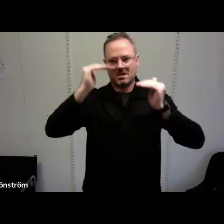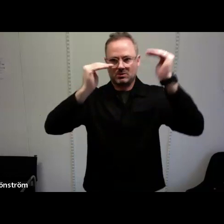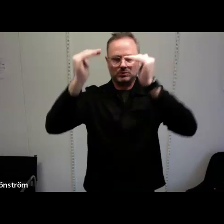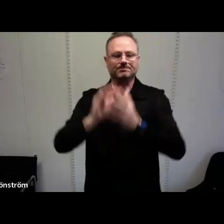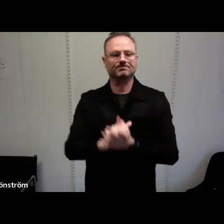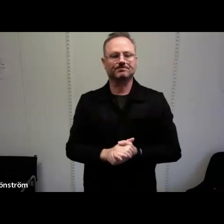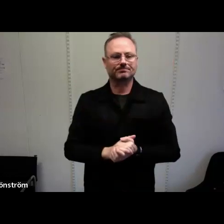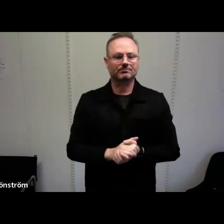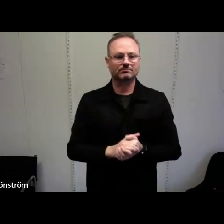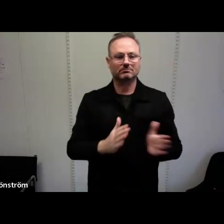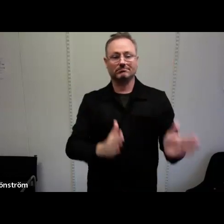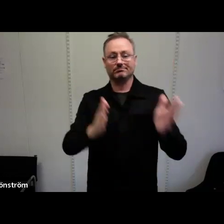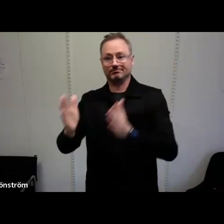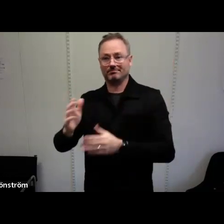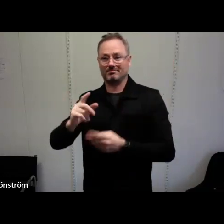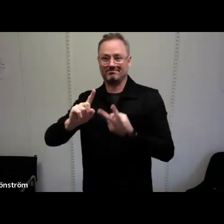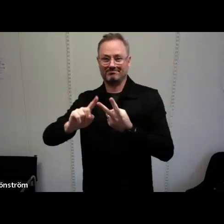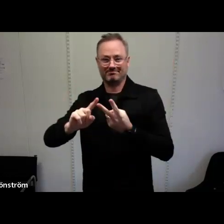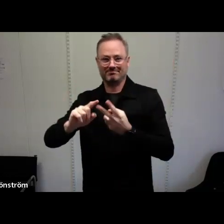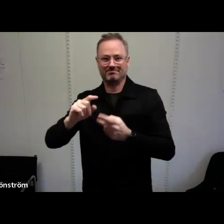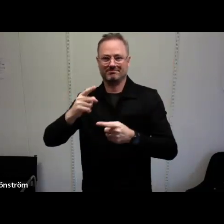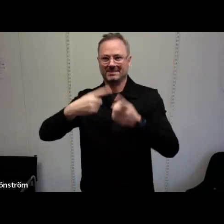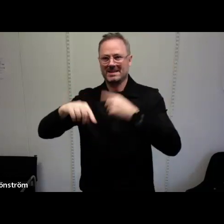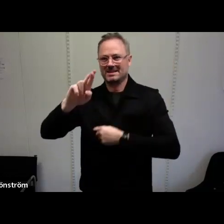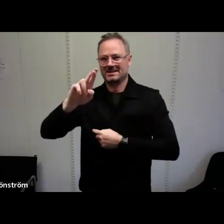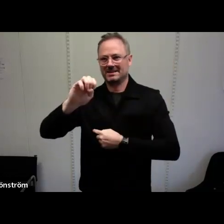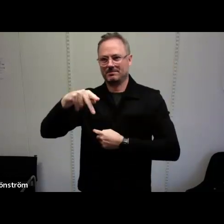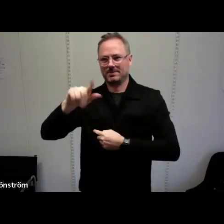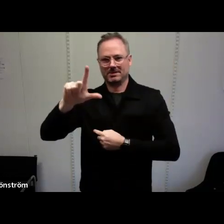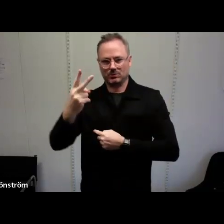But we've started off focusing on adult language.